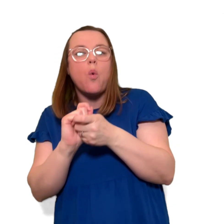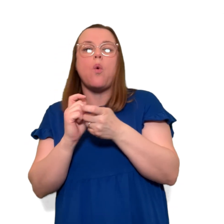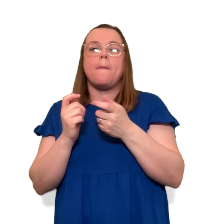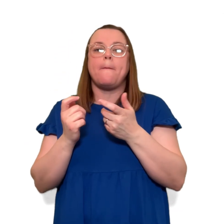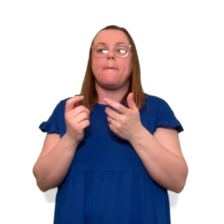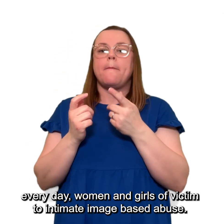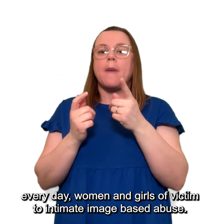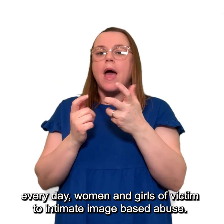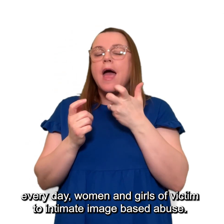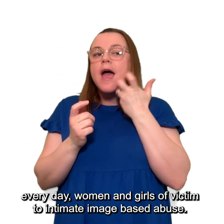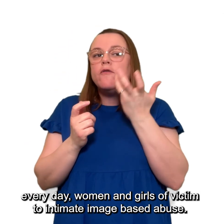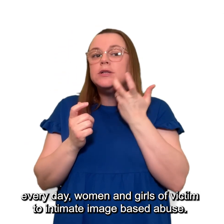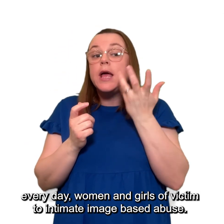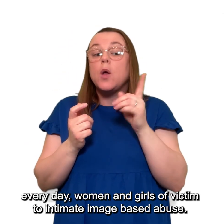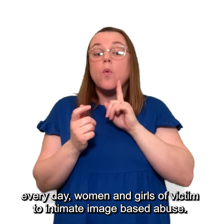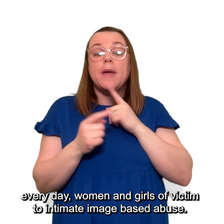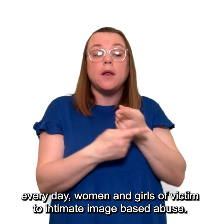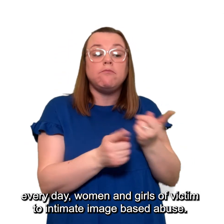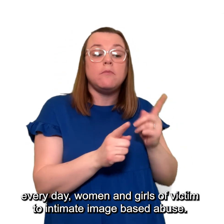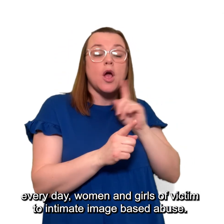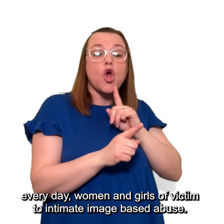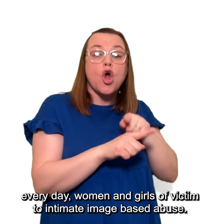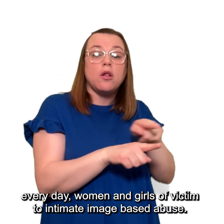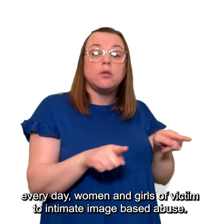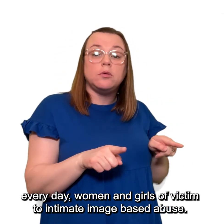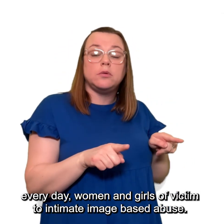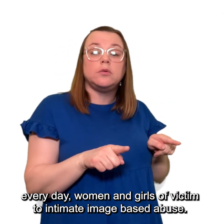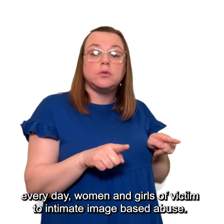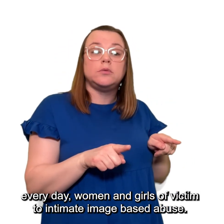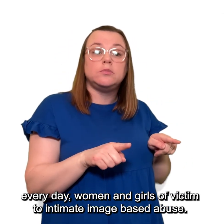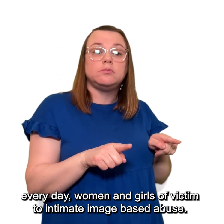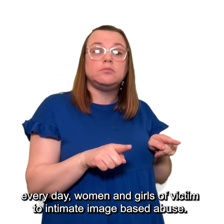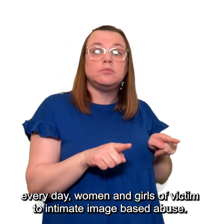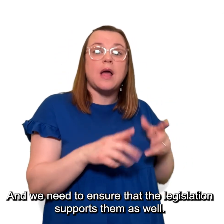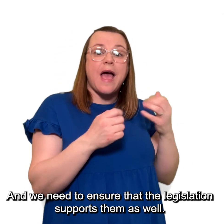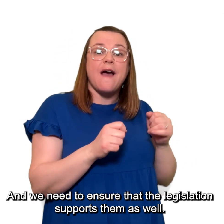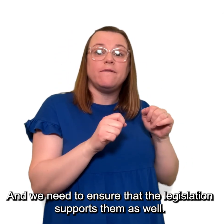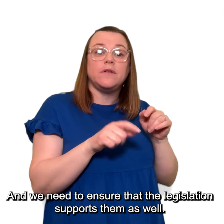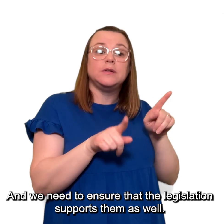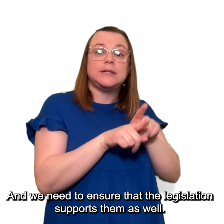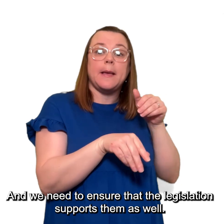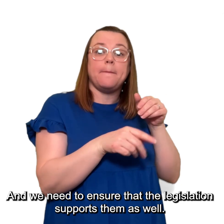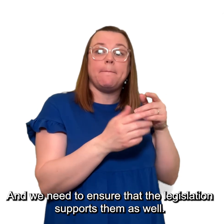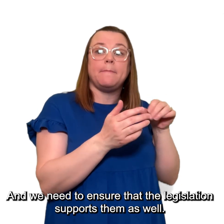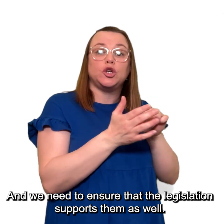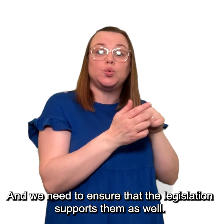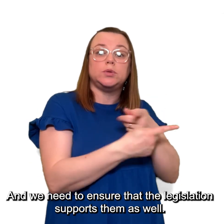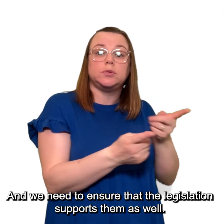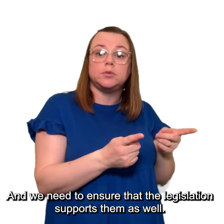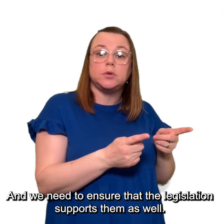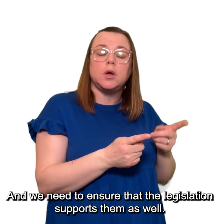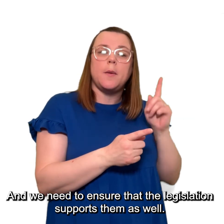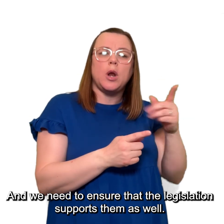reform, everyday women and girls are victim to intimate image based abuse, and we need to ensure that